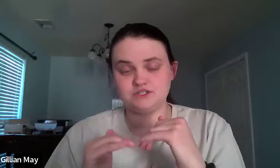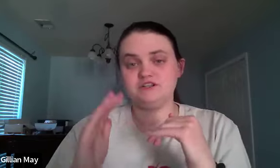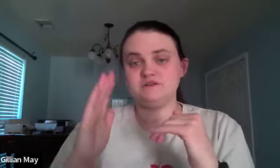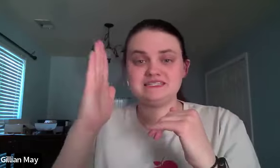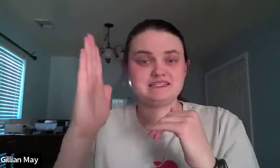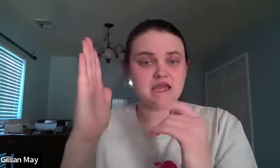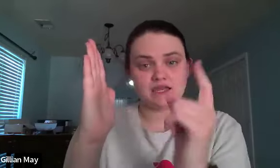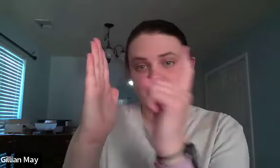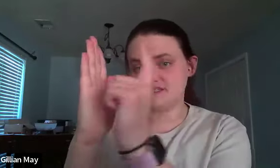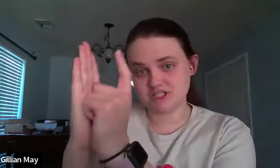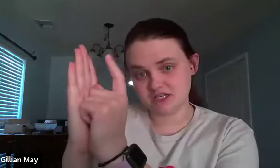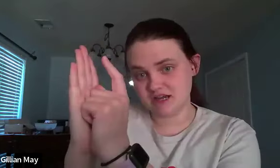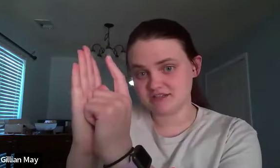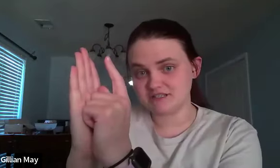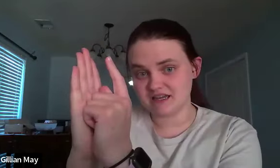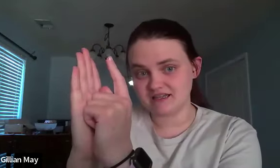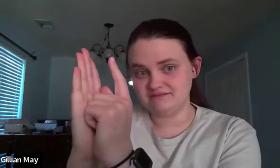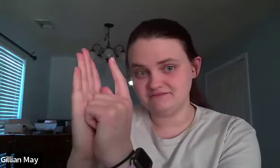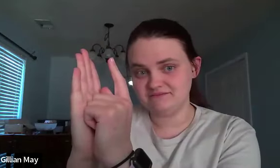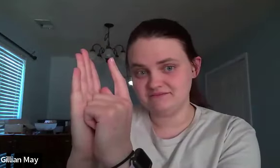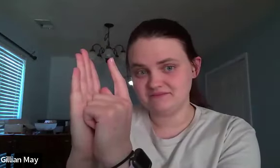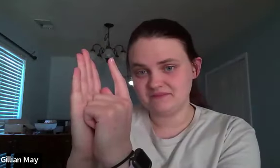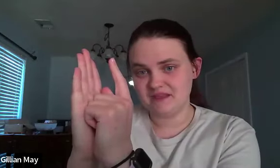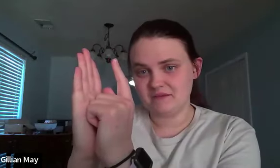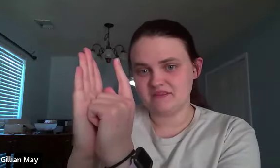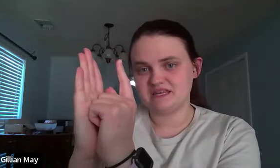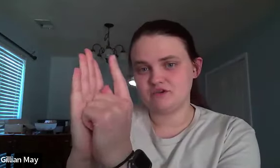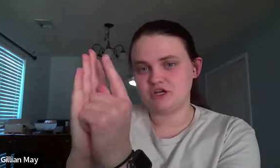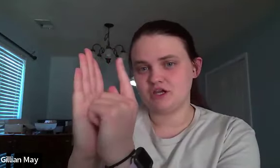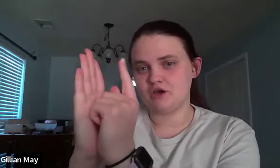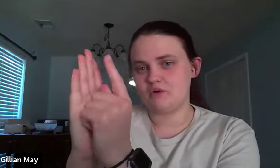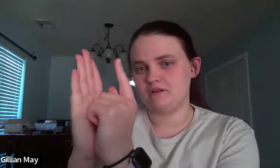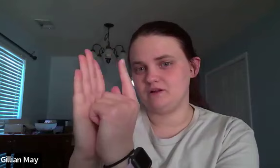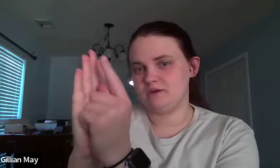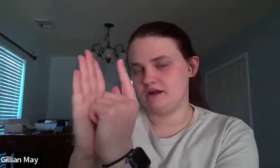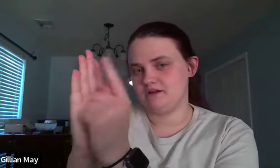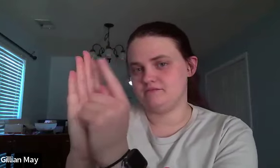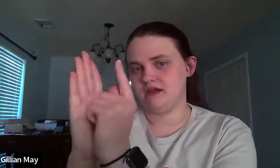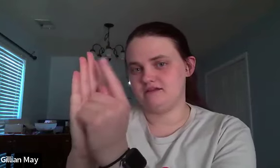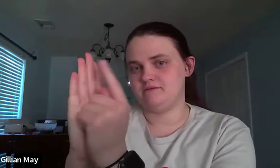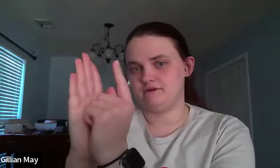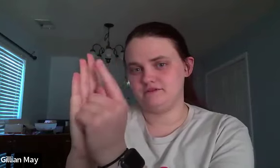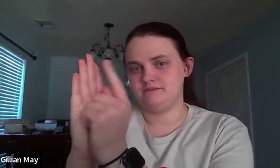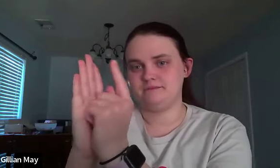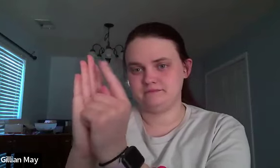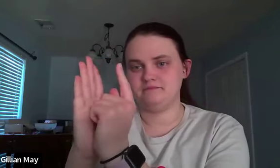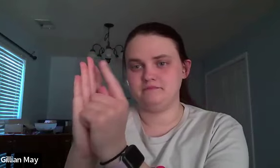you're going to do is the same position as our second. But this time you're going to go a little bit wider, back and forth.